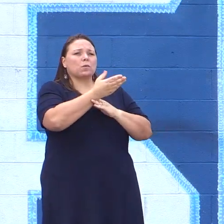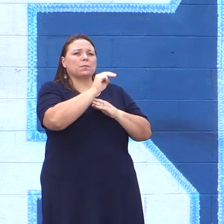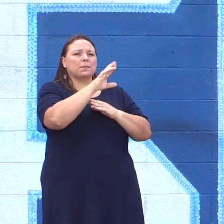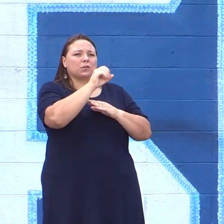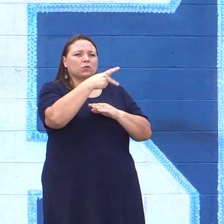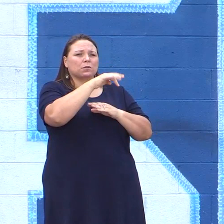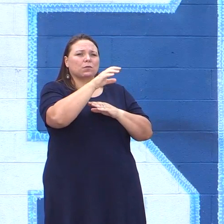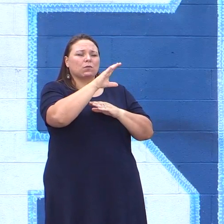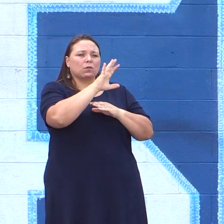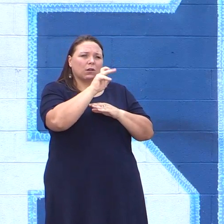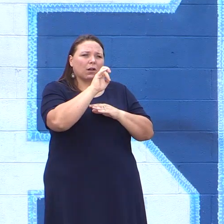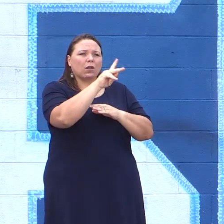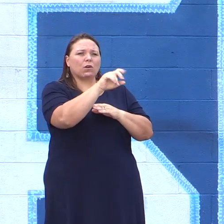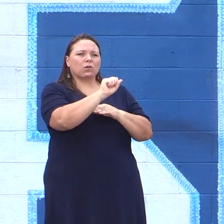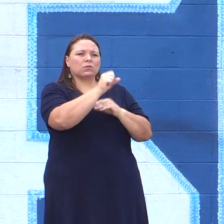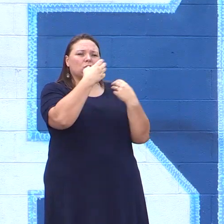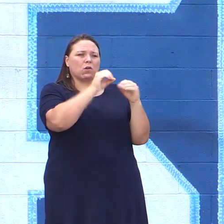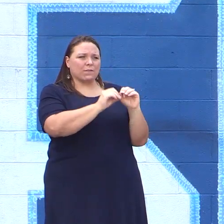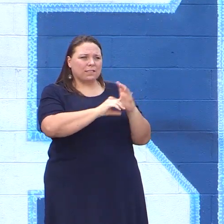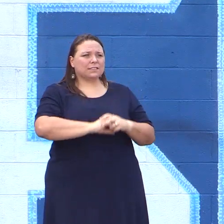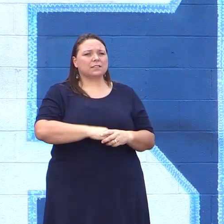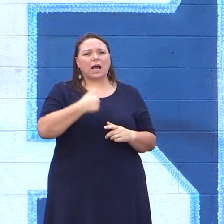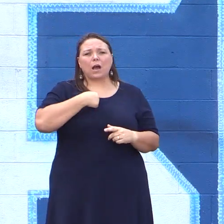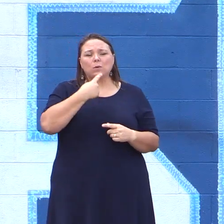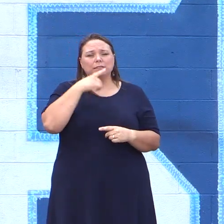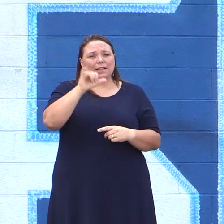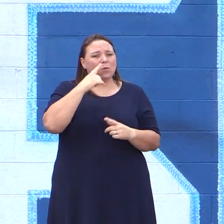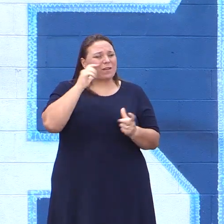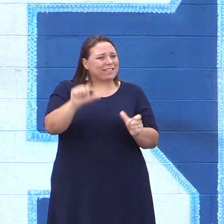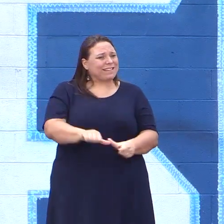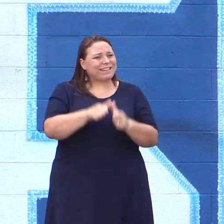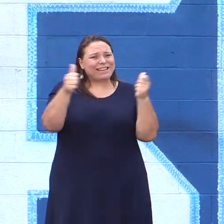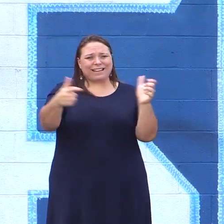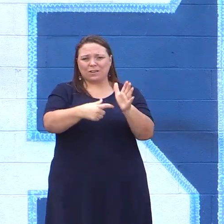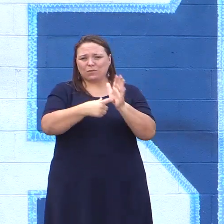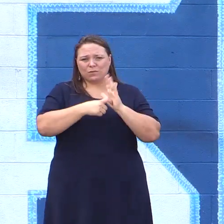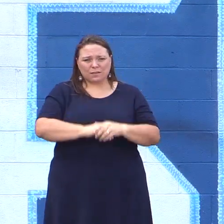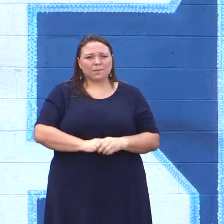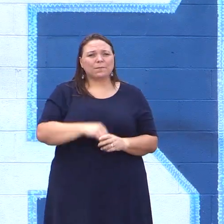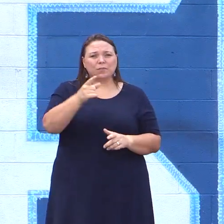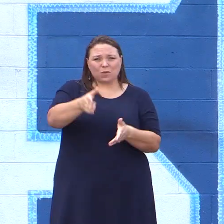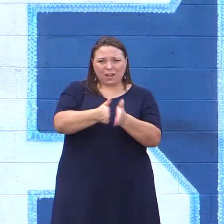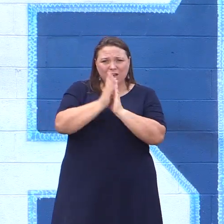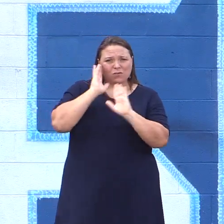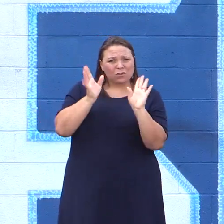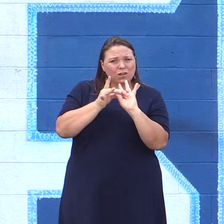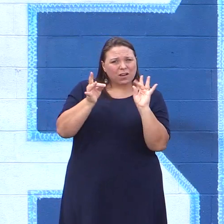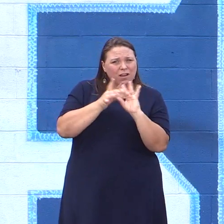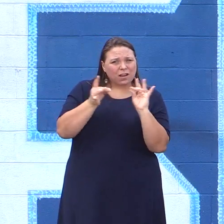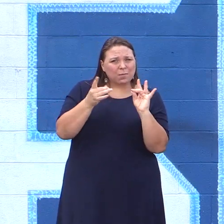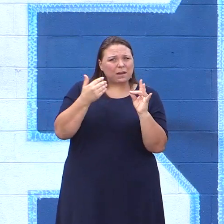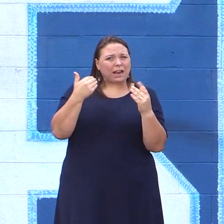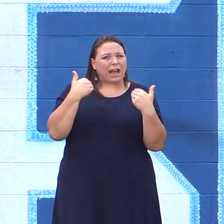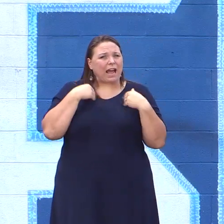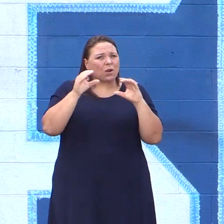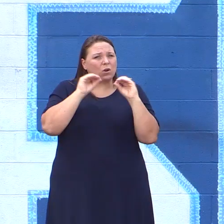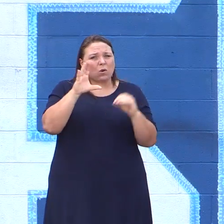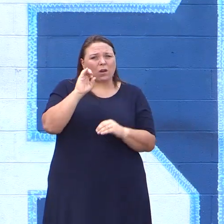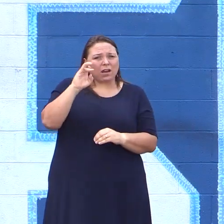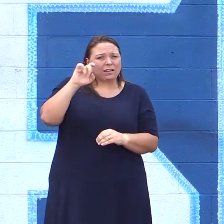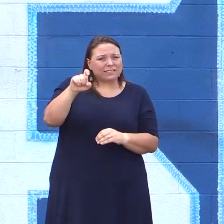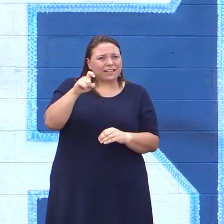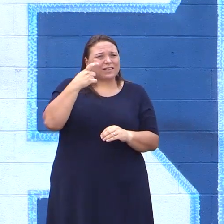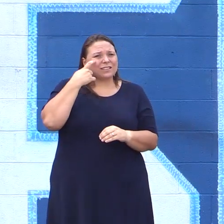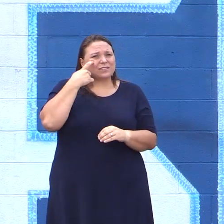done that with any request of that nature. And when you asked for comment, there was actually absolutely no context